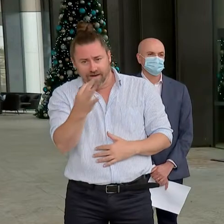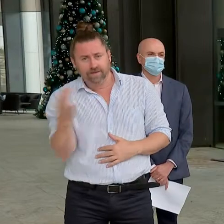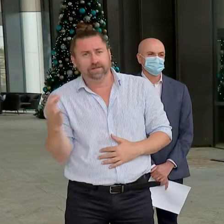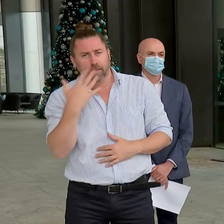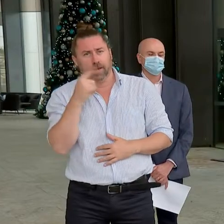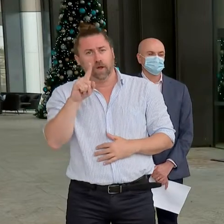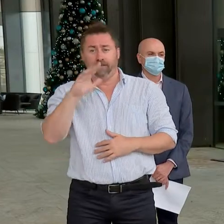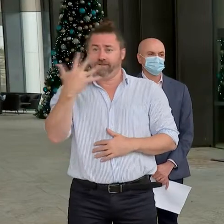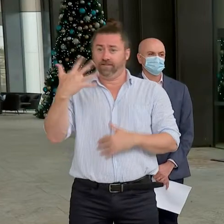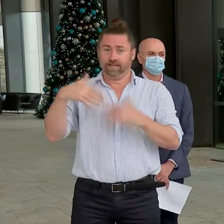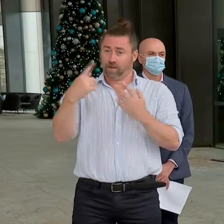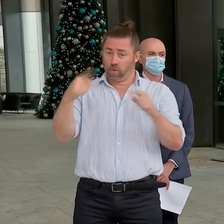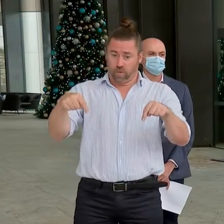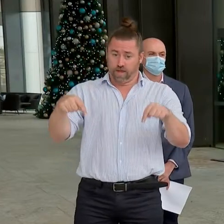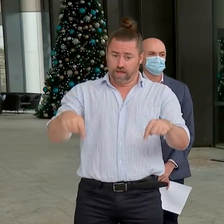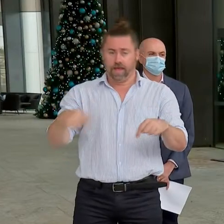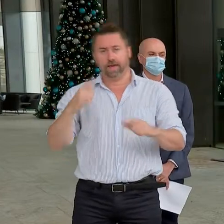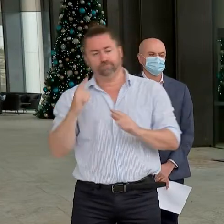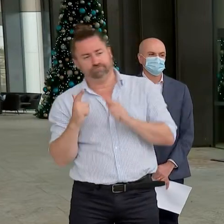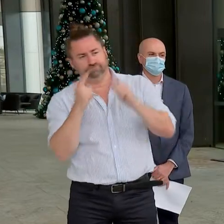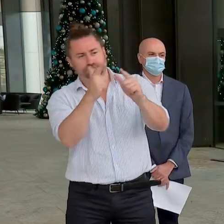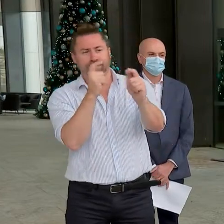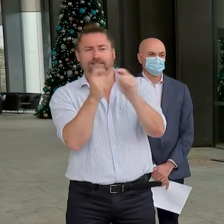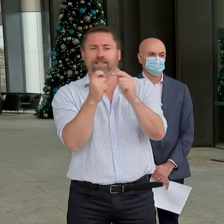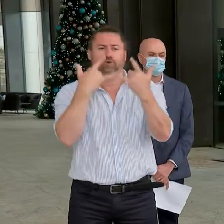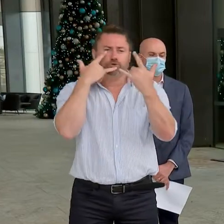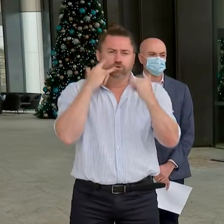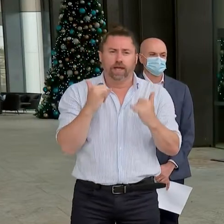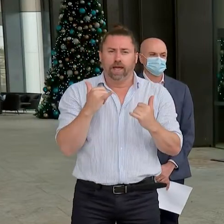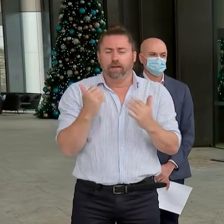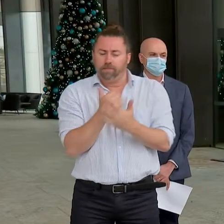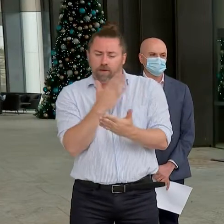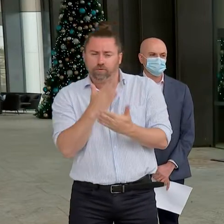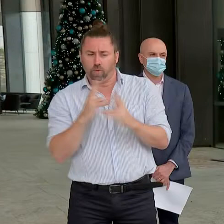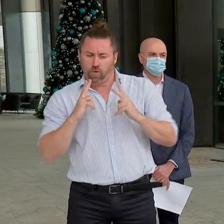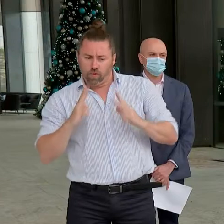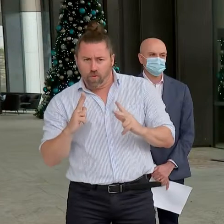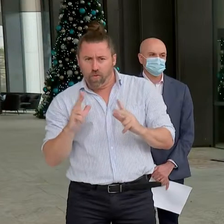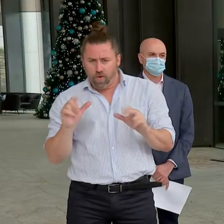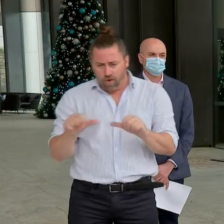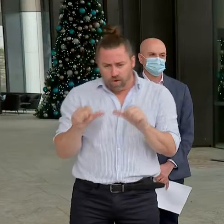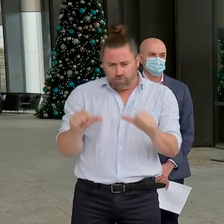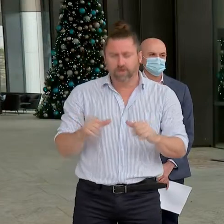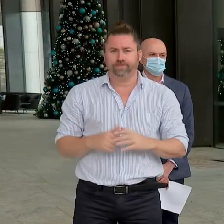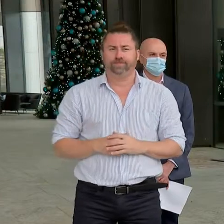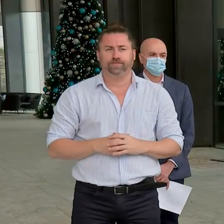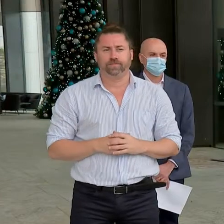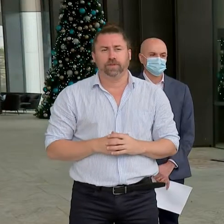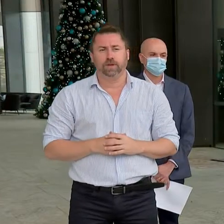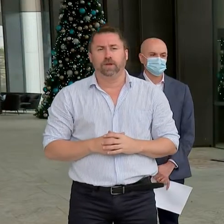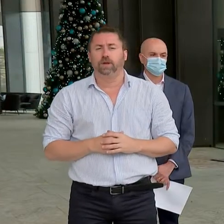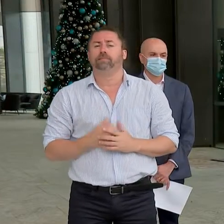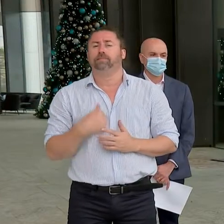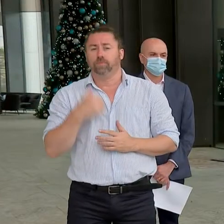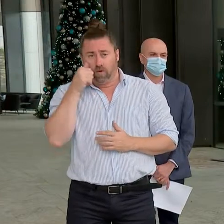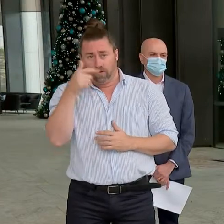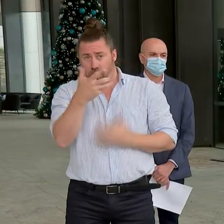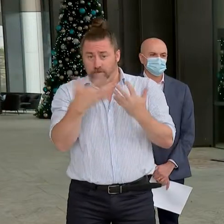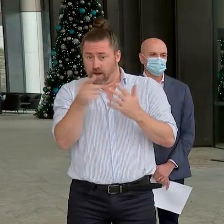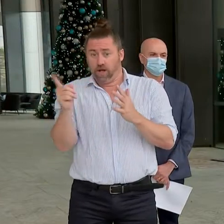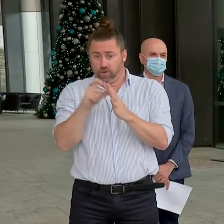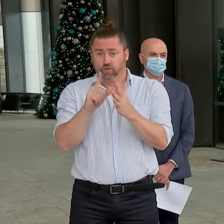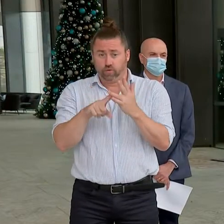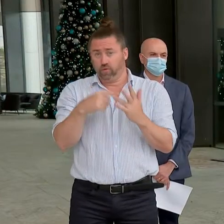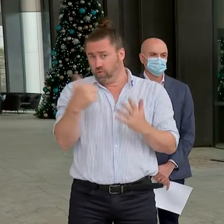been coming out in large numbers to get their day 5 test. What we do know with recent data that we've been able